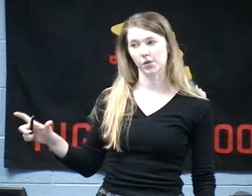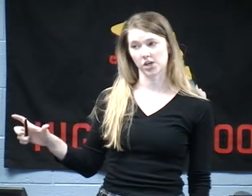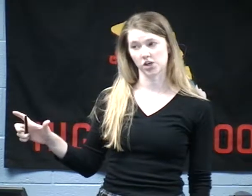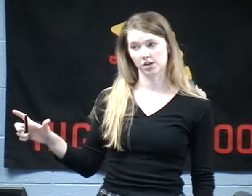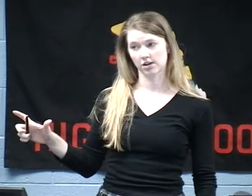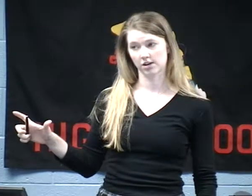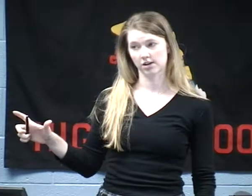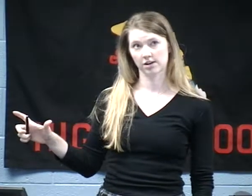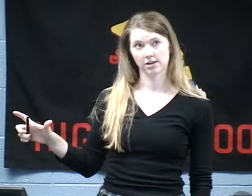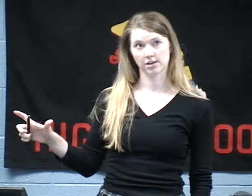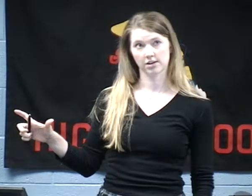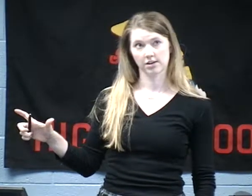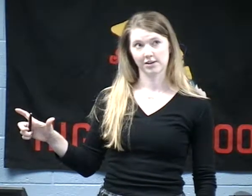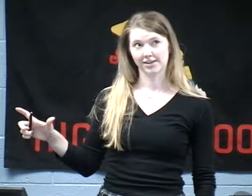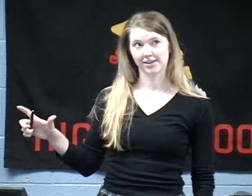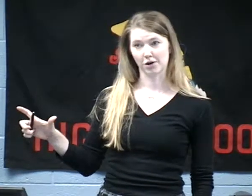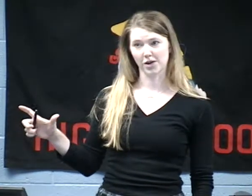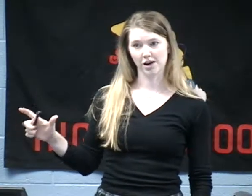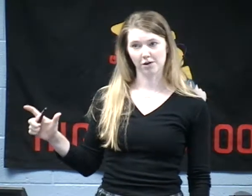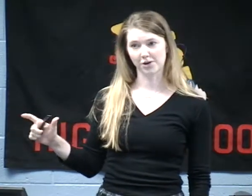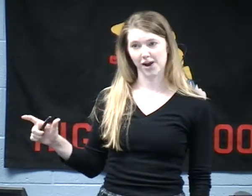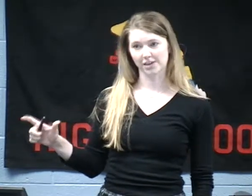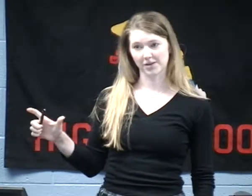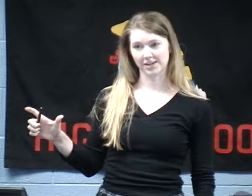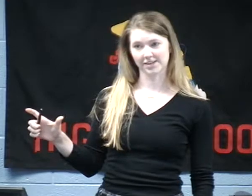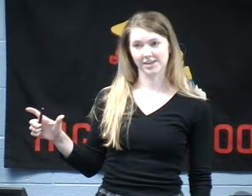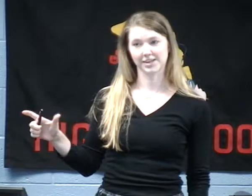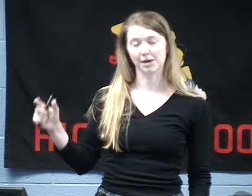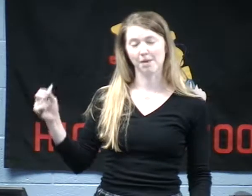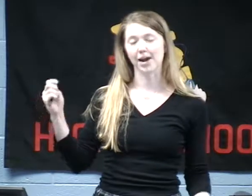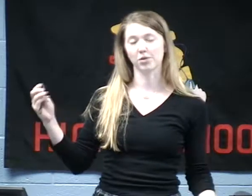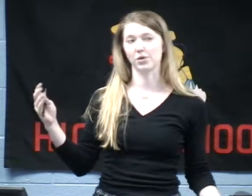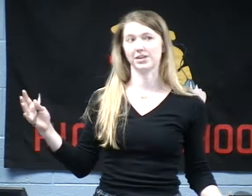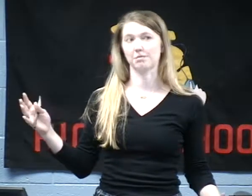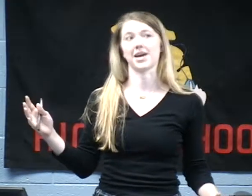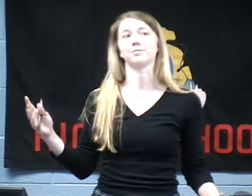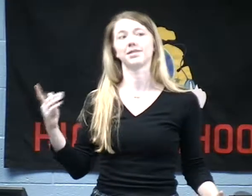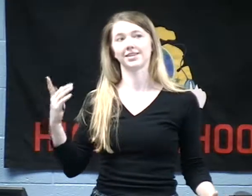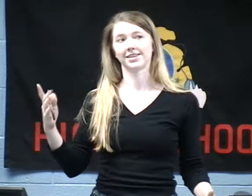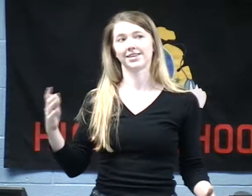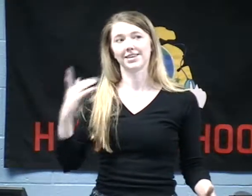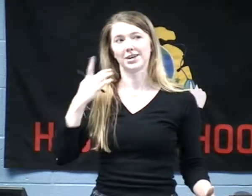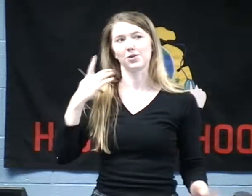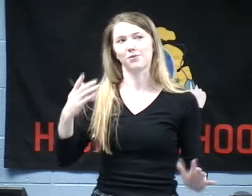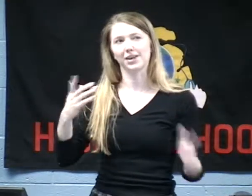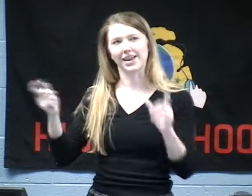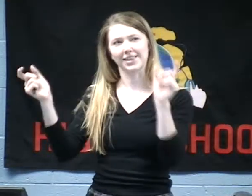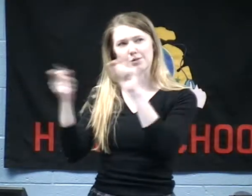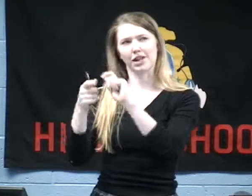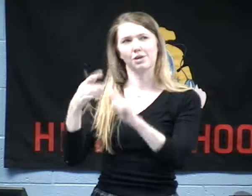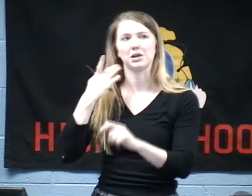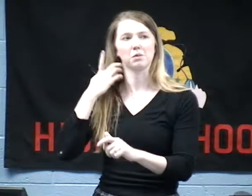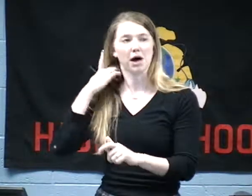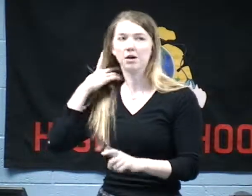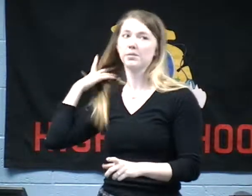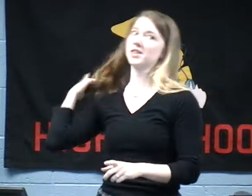language. Are we grasping this? This is like mind-blowing sometimes because you feel like they relate really well, but they